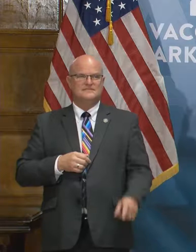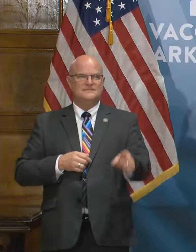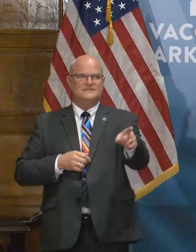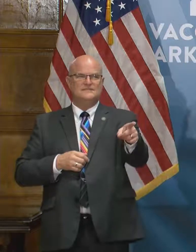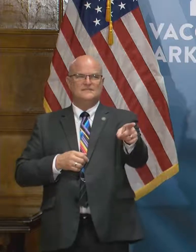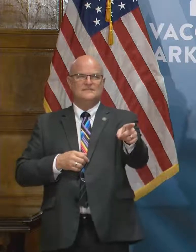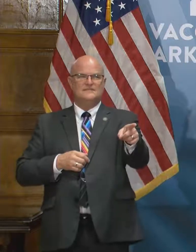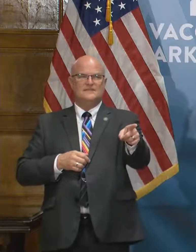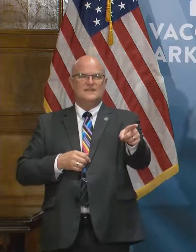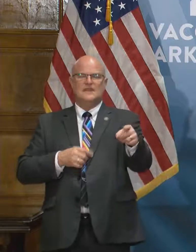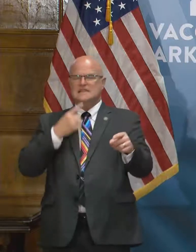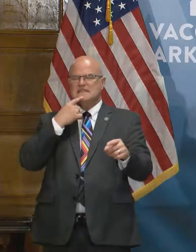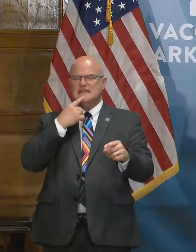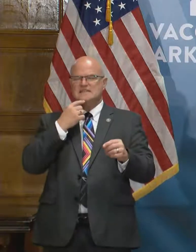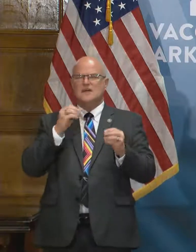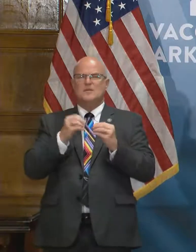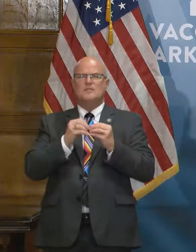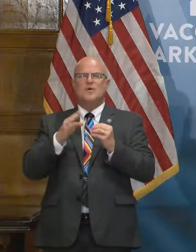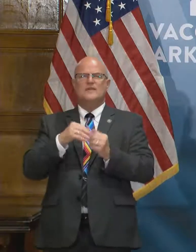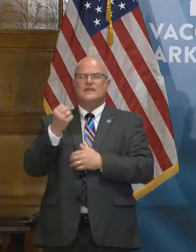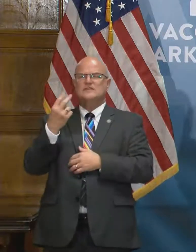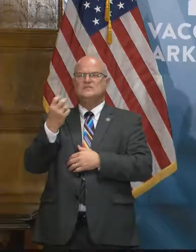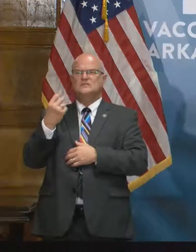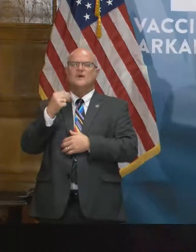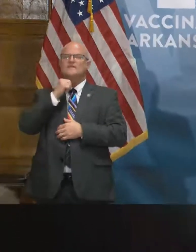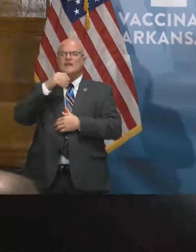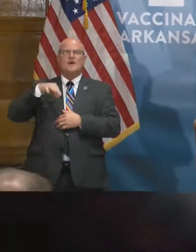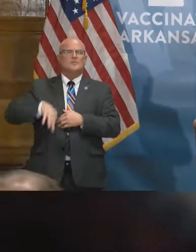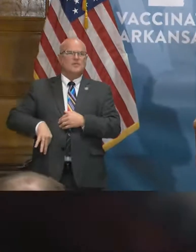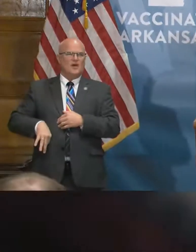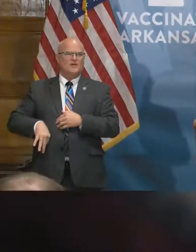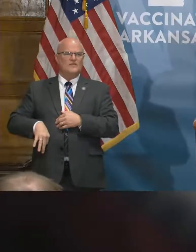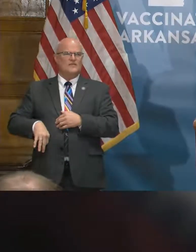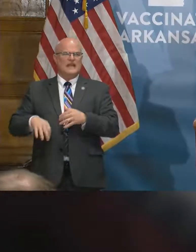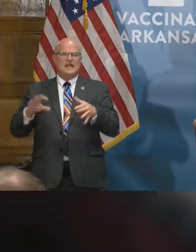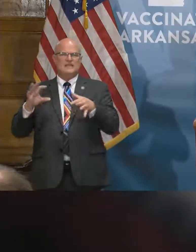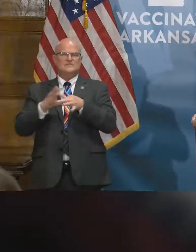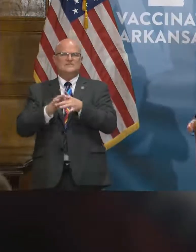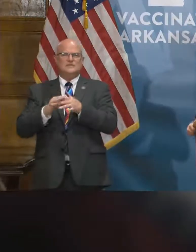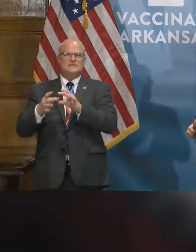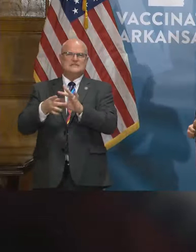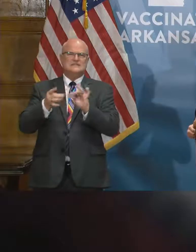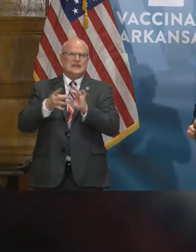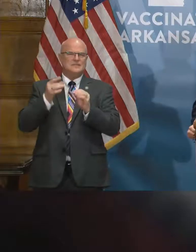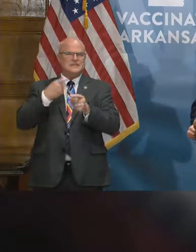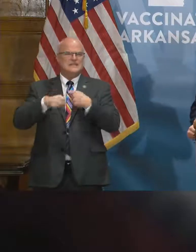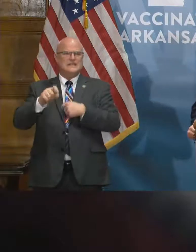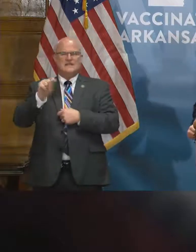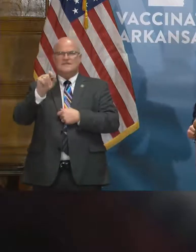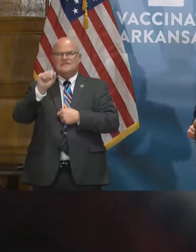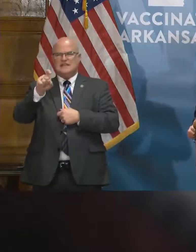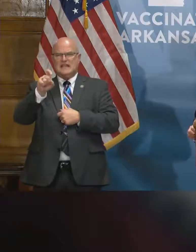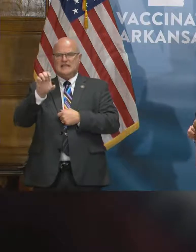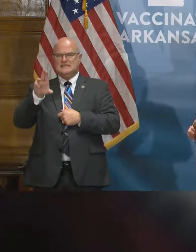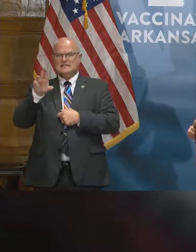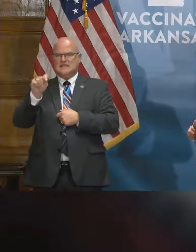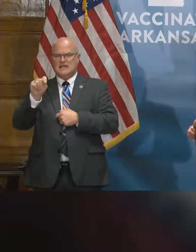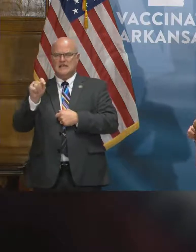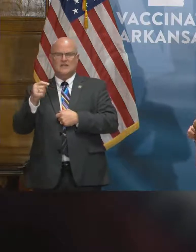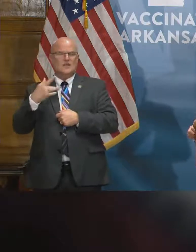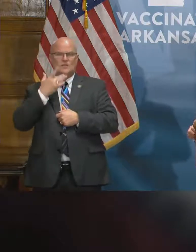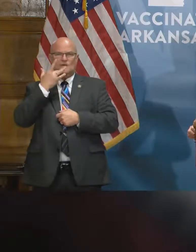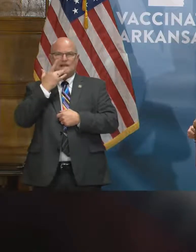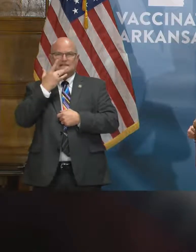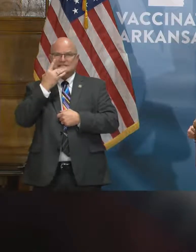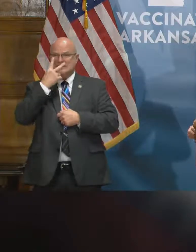There were over a dozen nonprofits that kind of issued a sort of a joint statement saying instead of tax cuts, they would rather